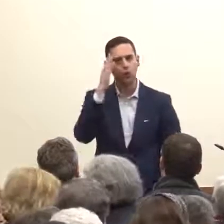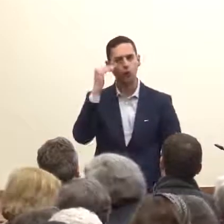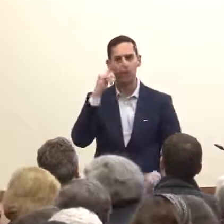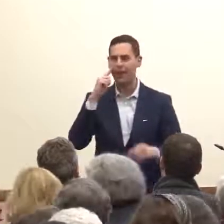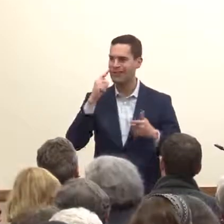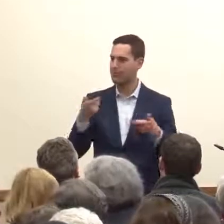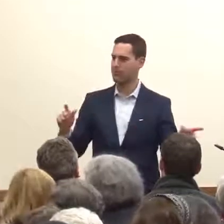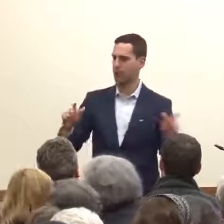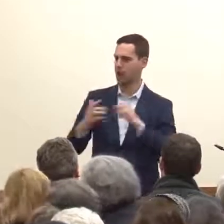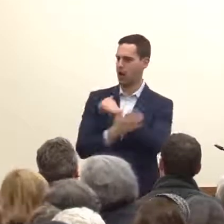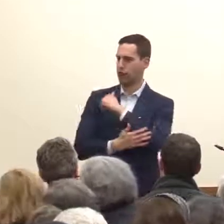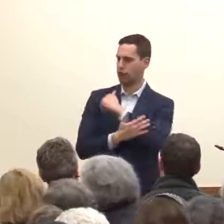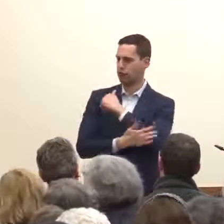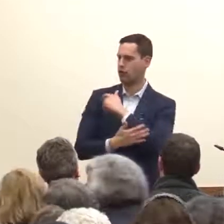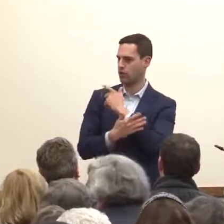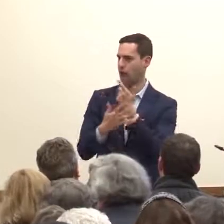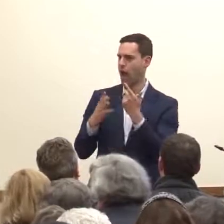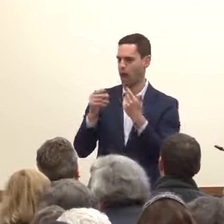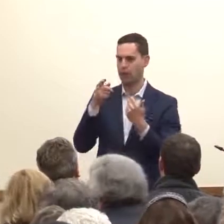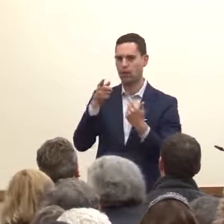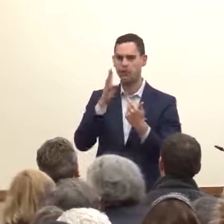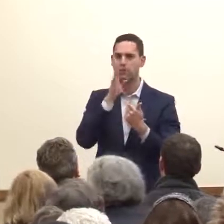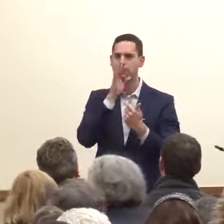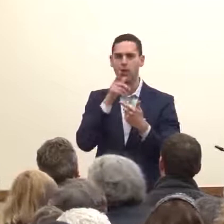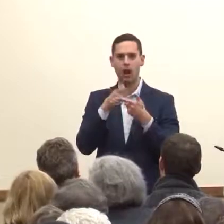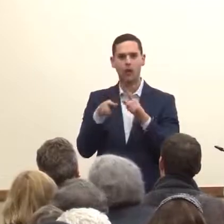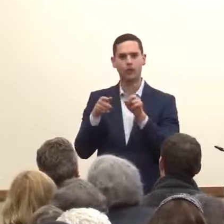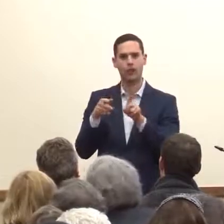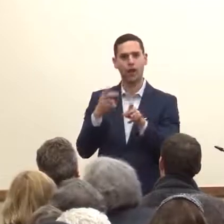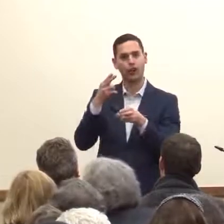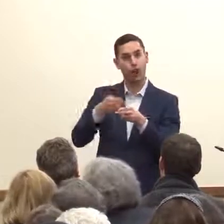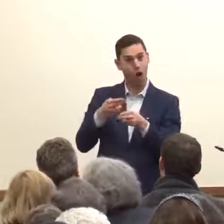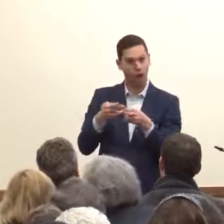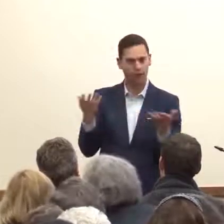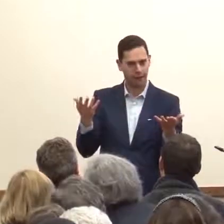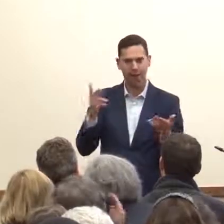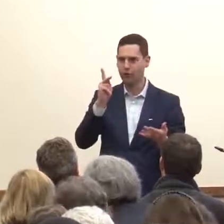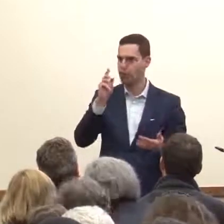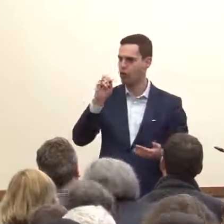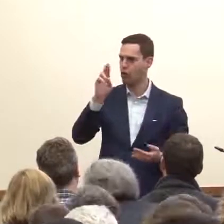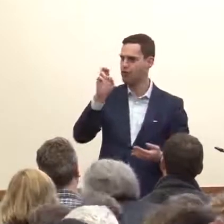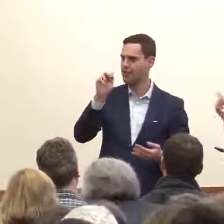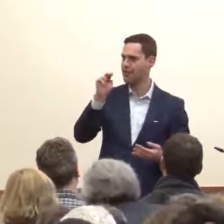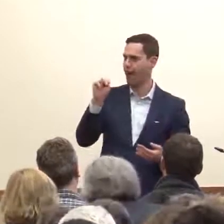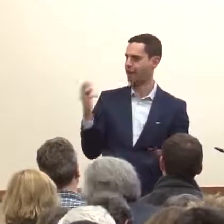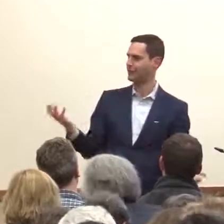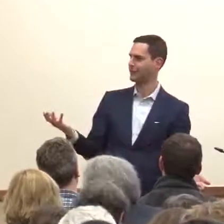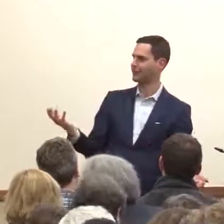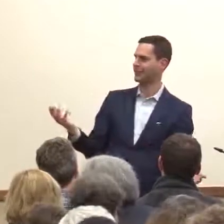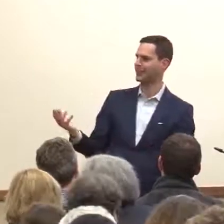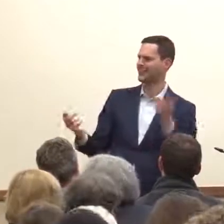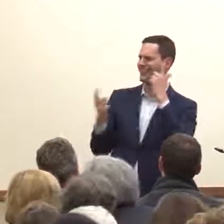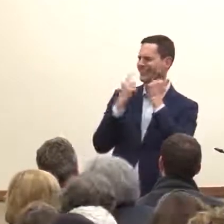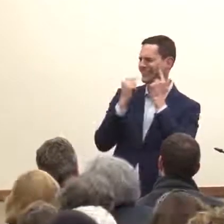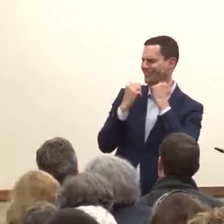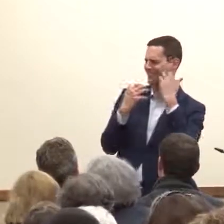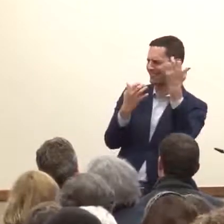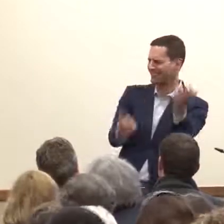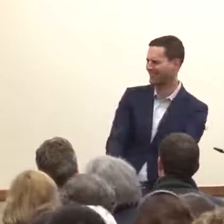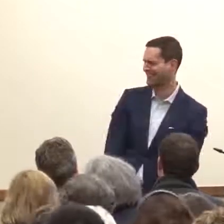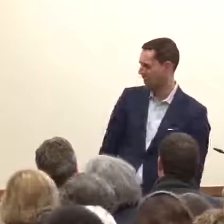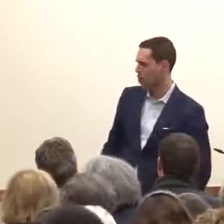they speak a language there, which is called Korean. You're doing great, John. Keep